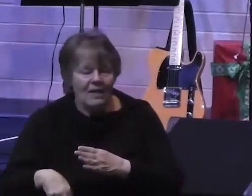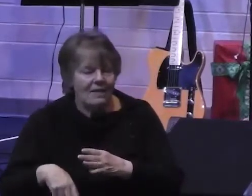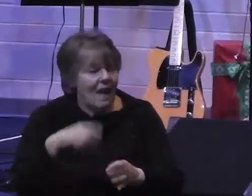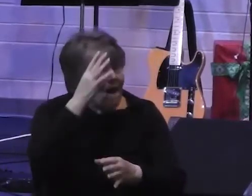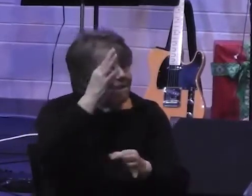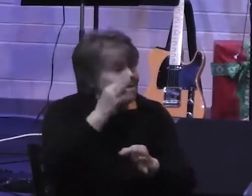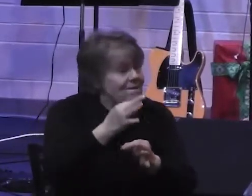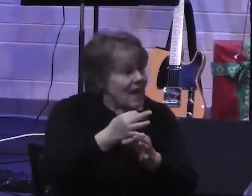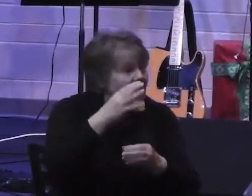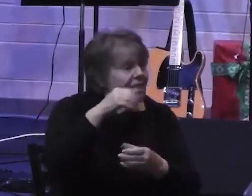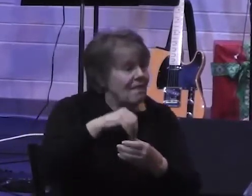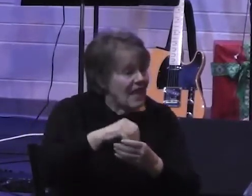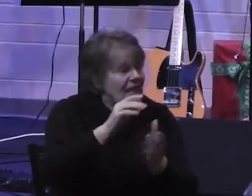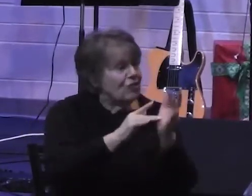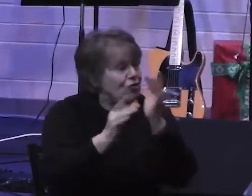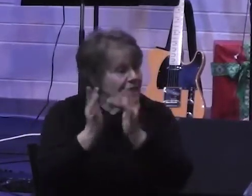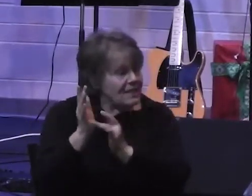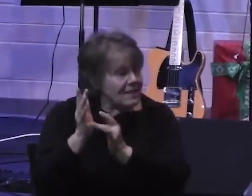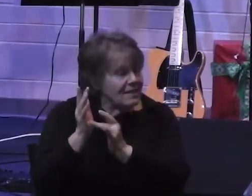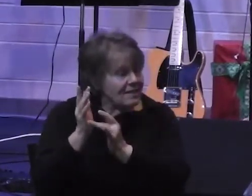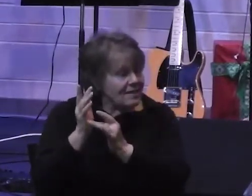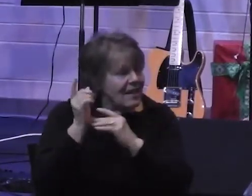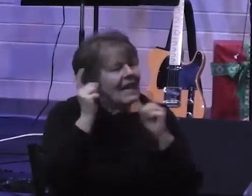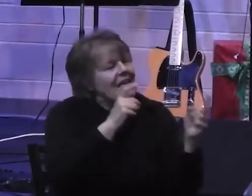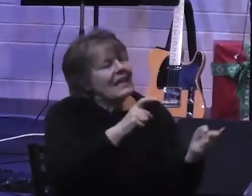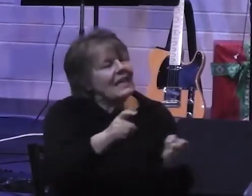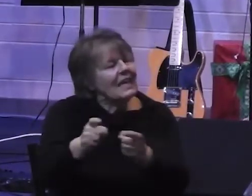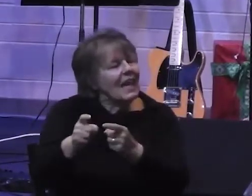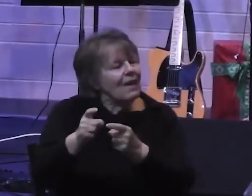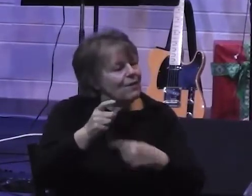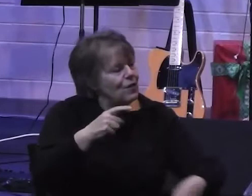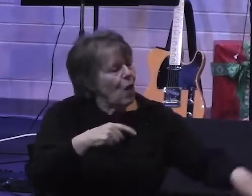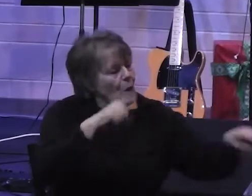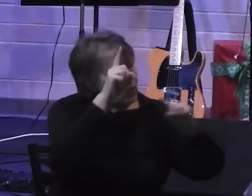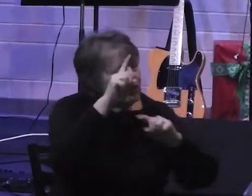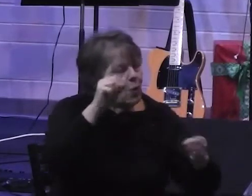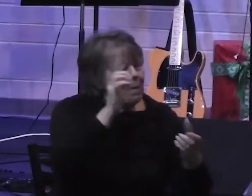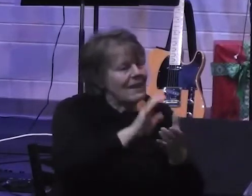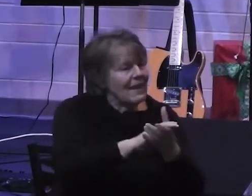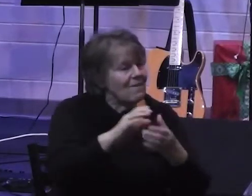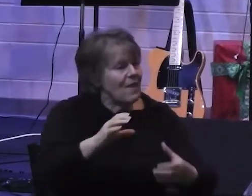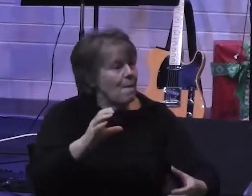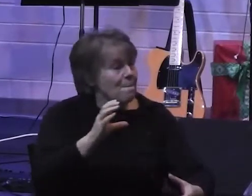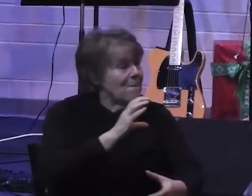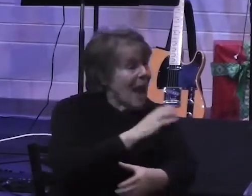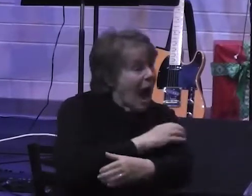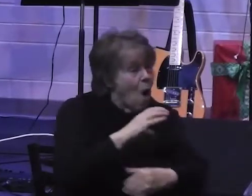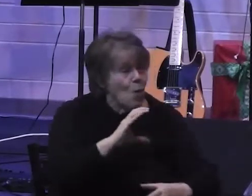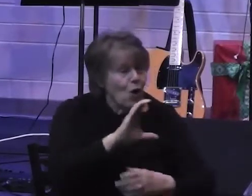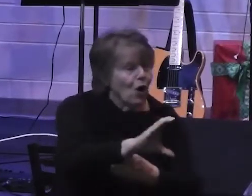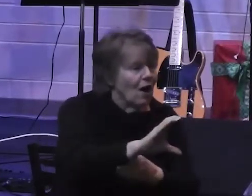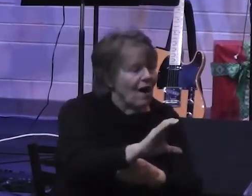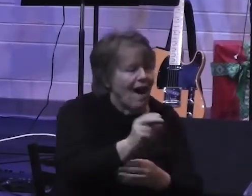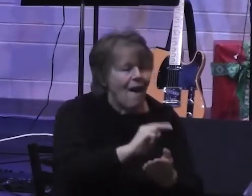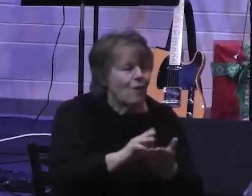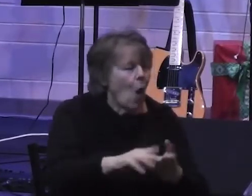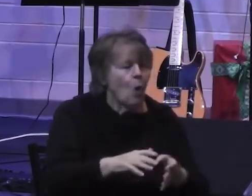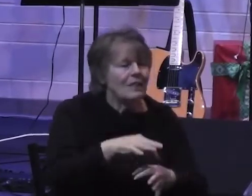Faith in Jesus gives believers the power of the Holy Spirit to keep,